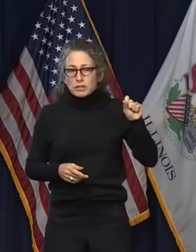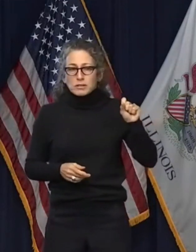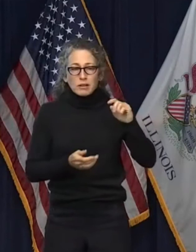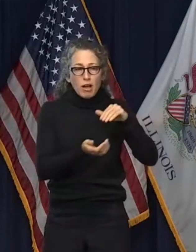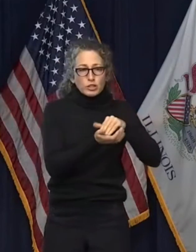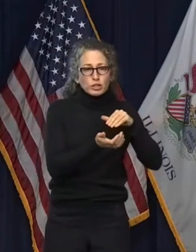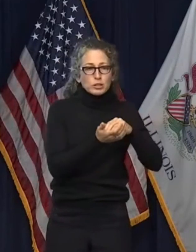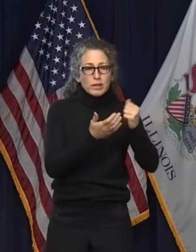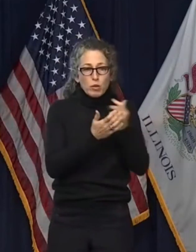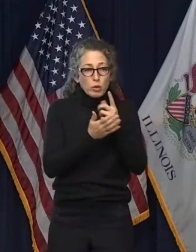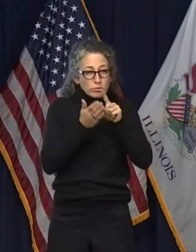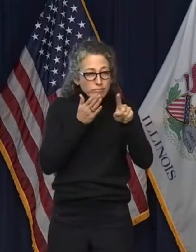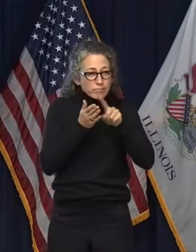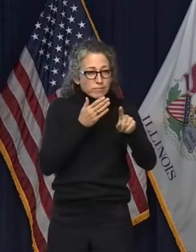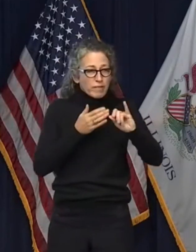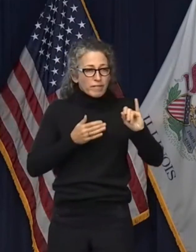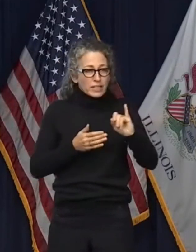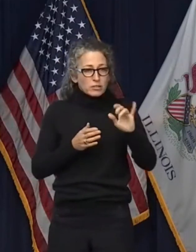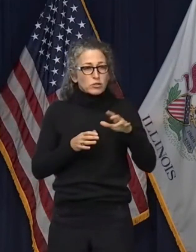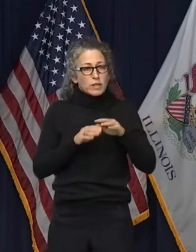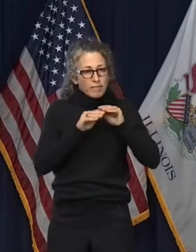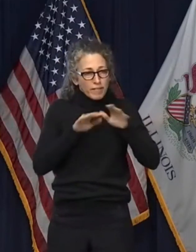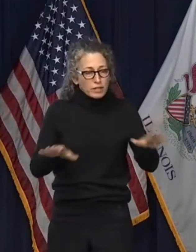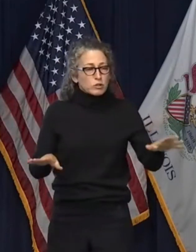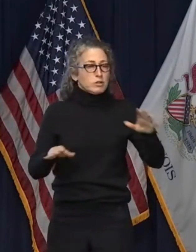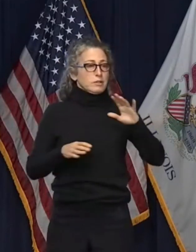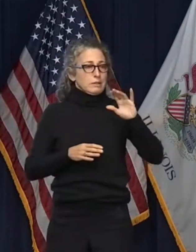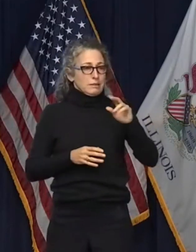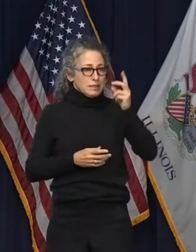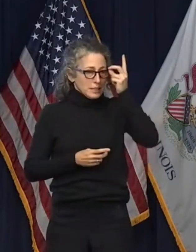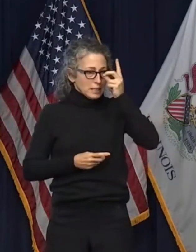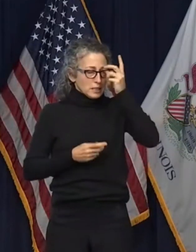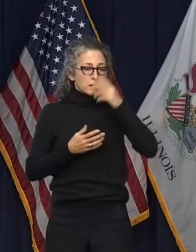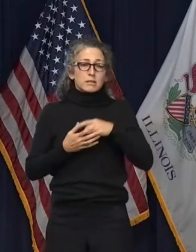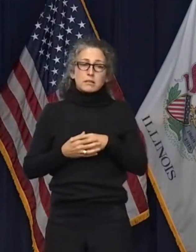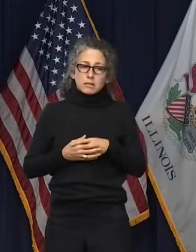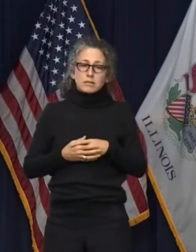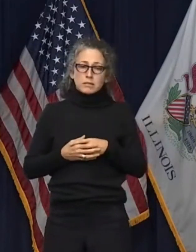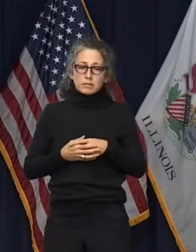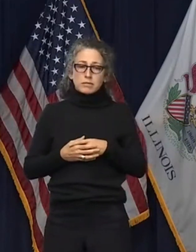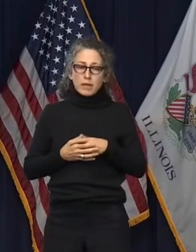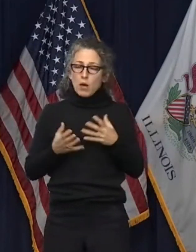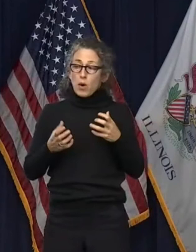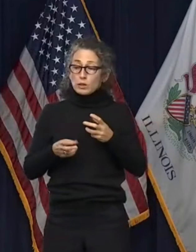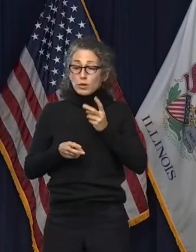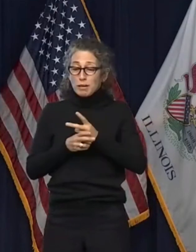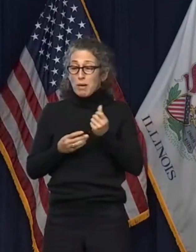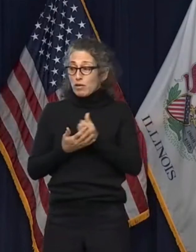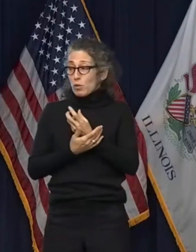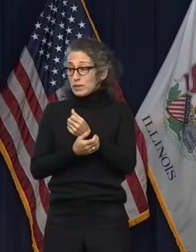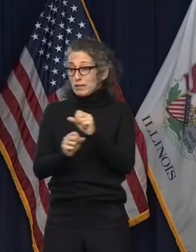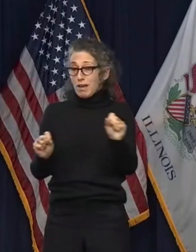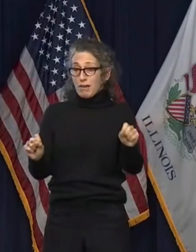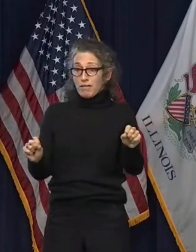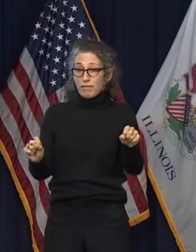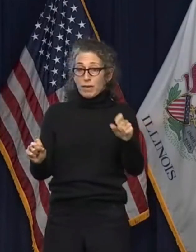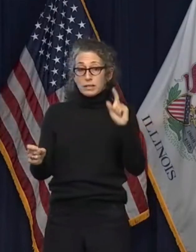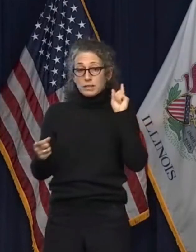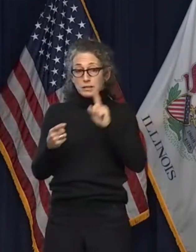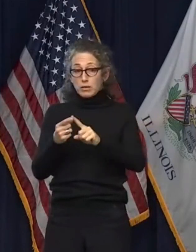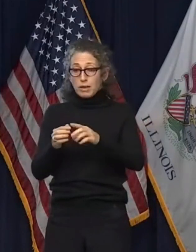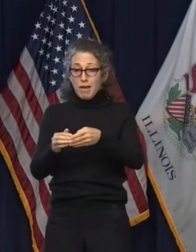along, and I'll continue to do that. I would like very much to keep everybody safe to the end of